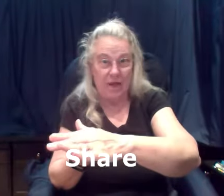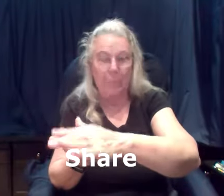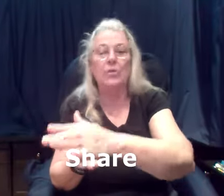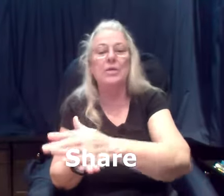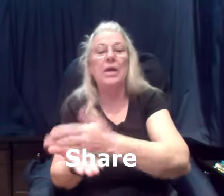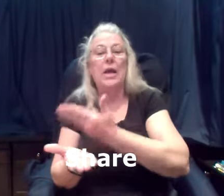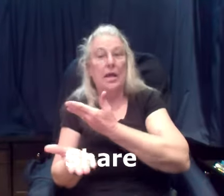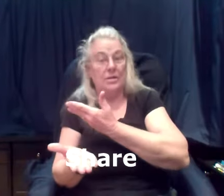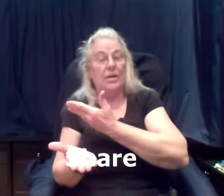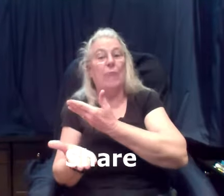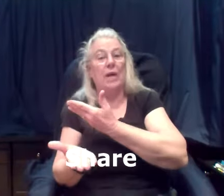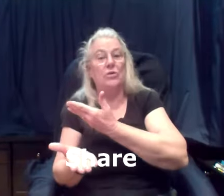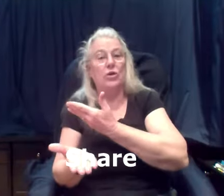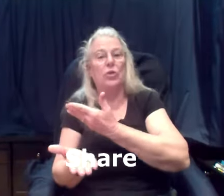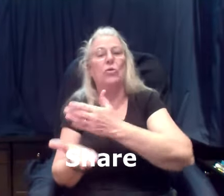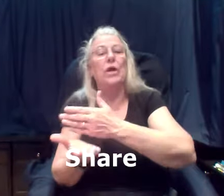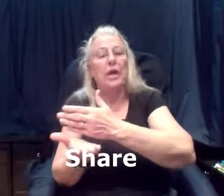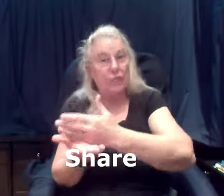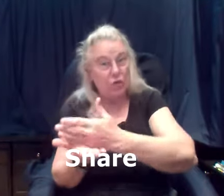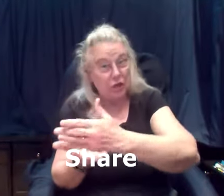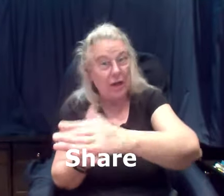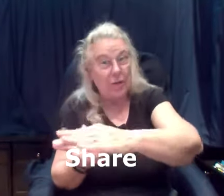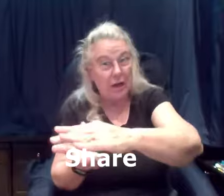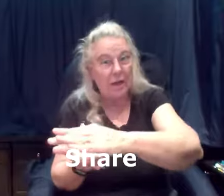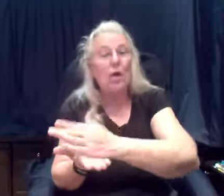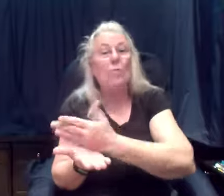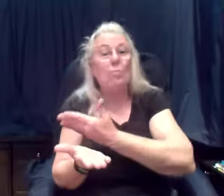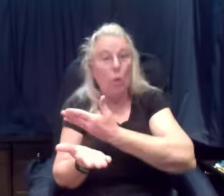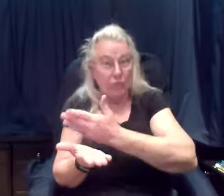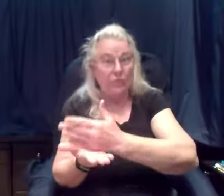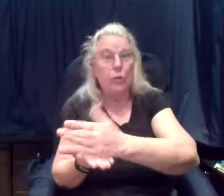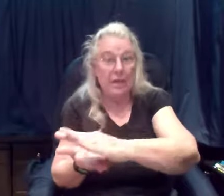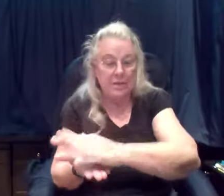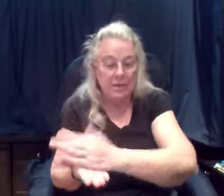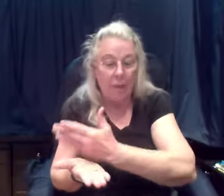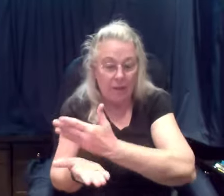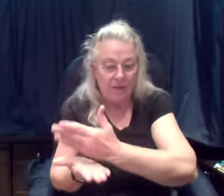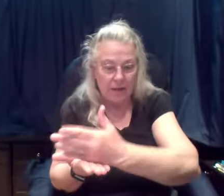person and some back to you. If you're sharing it, both of you get some of it.